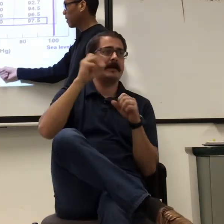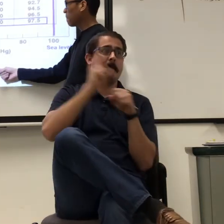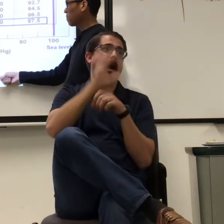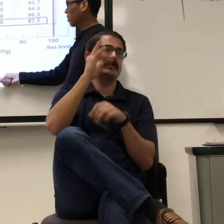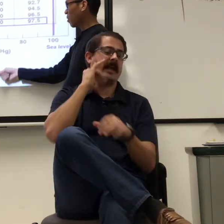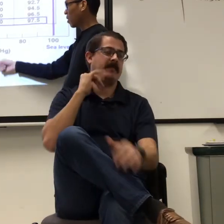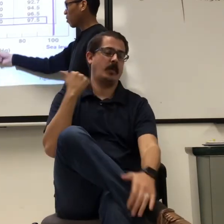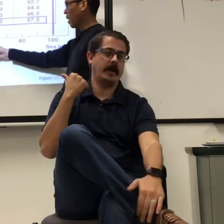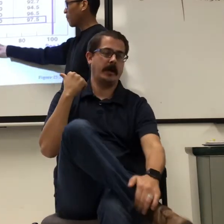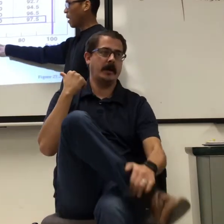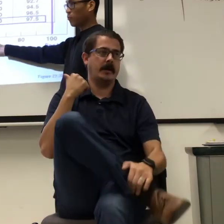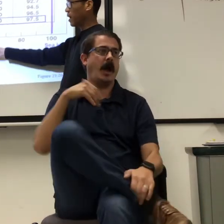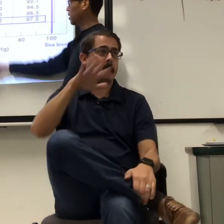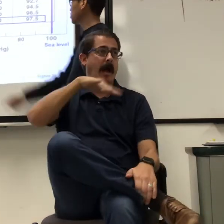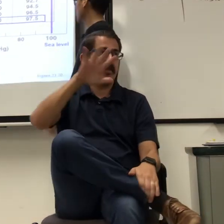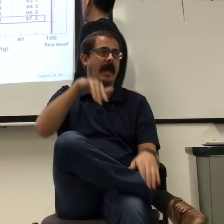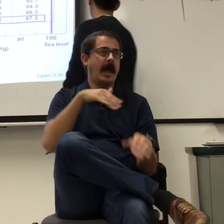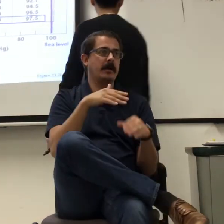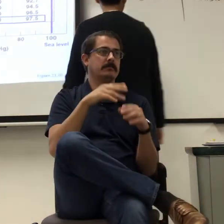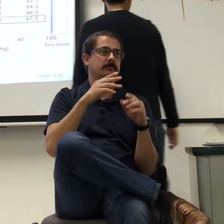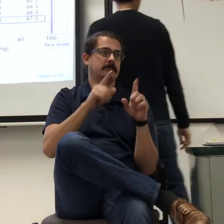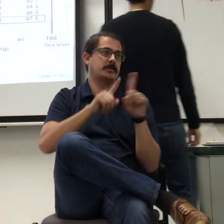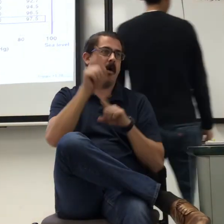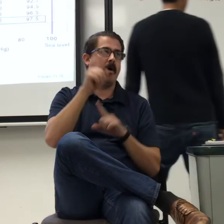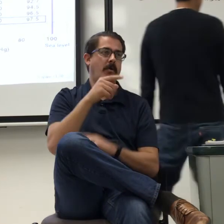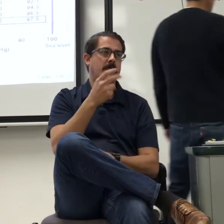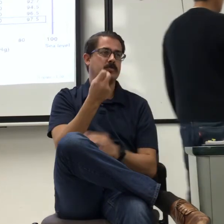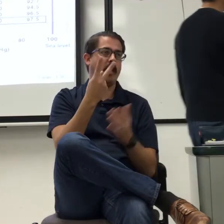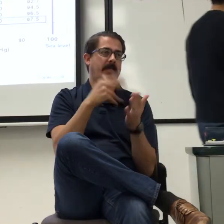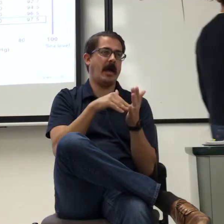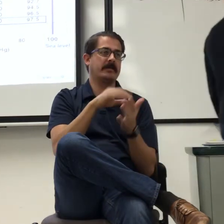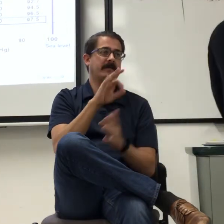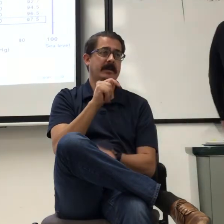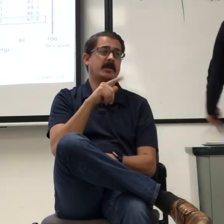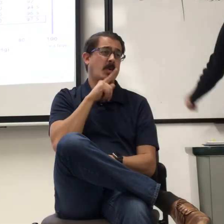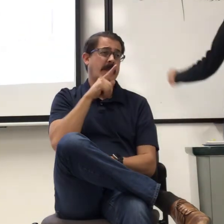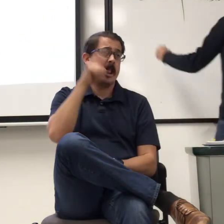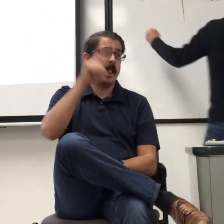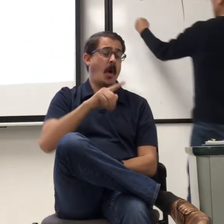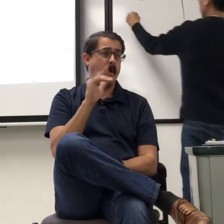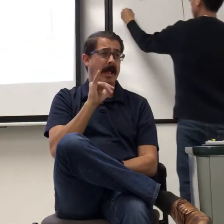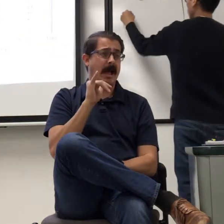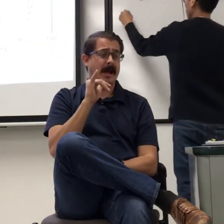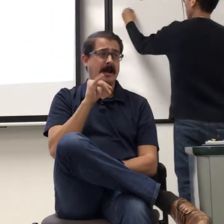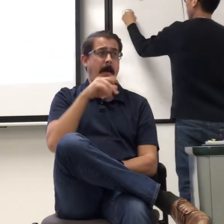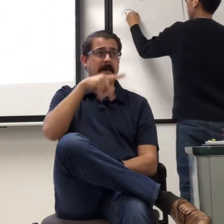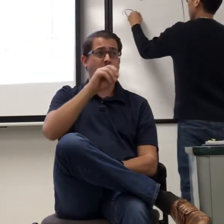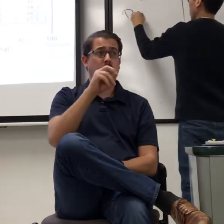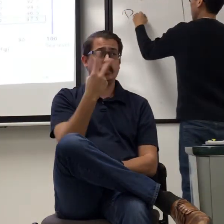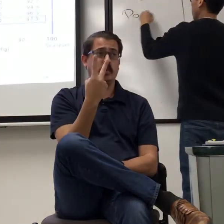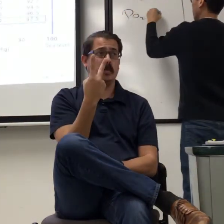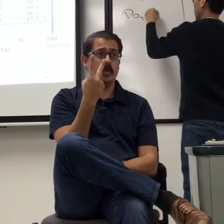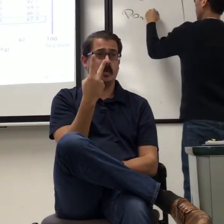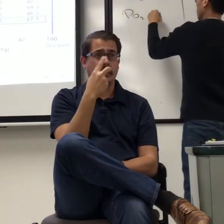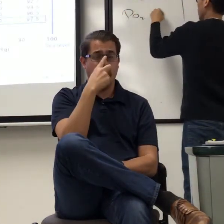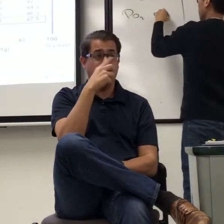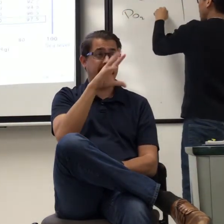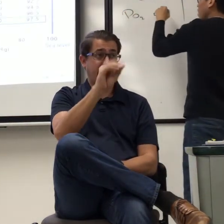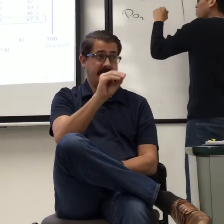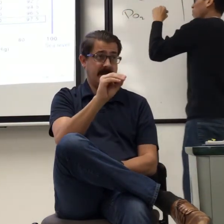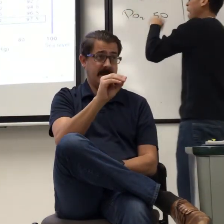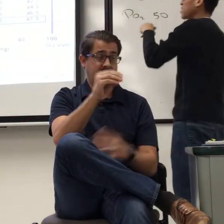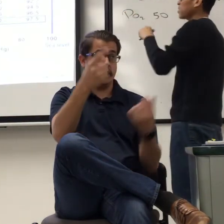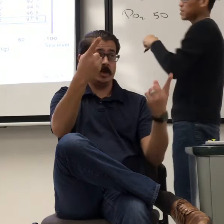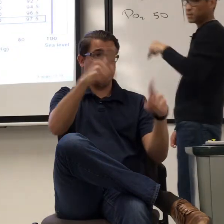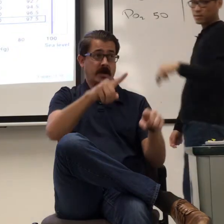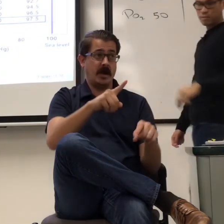California are around that range. But anyways, it's really low. So it's like at a PO2 of 50, it turns